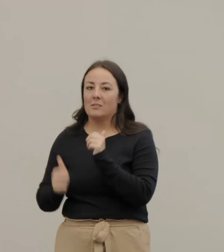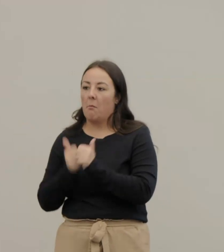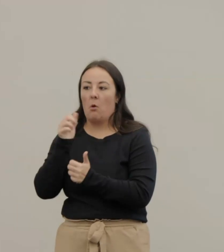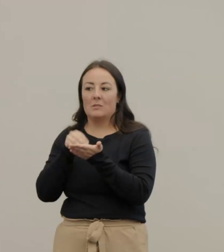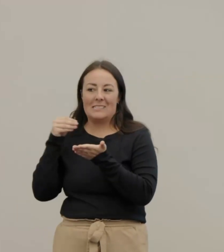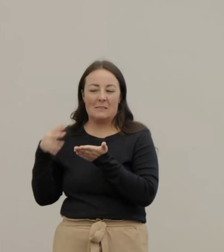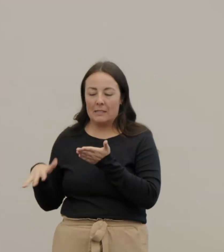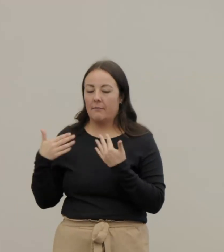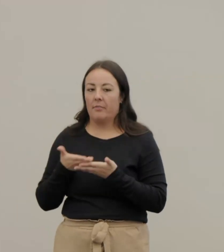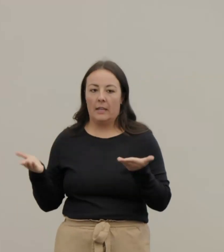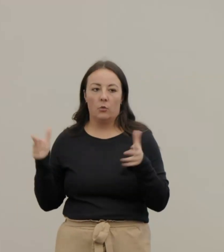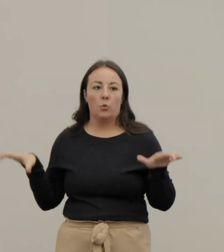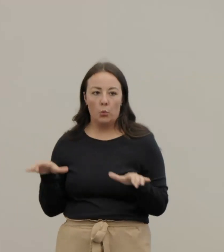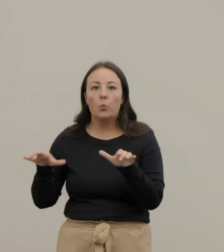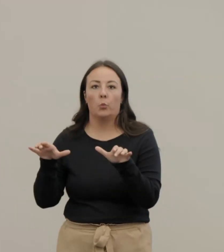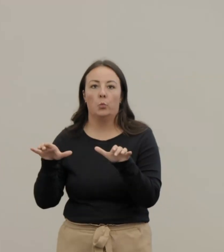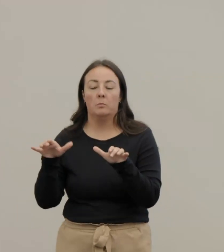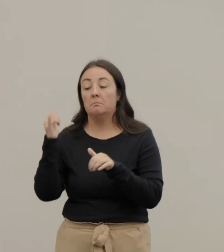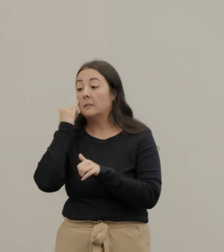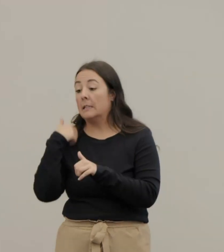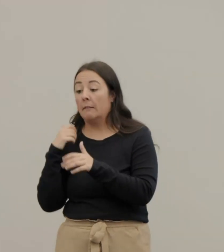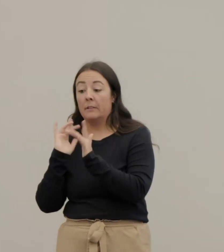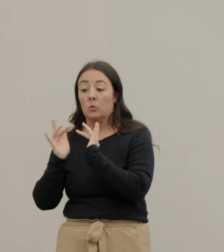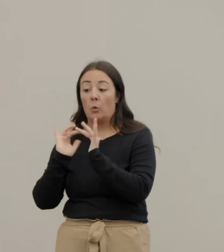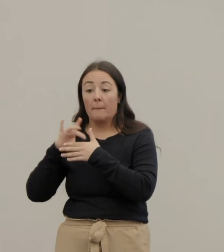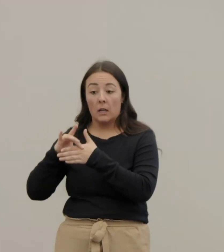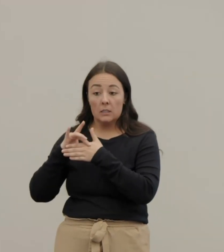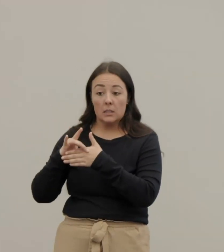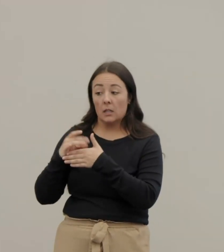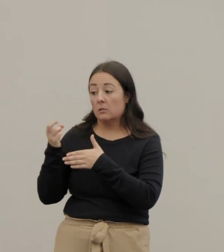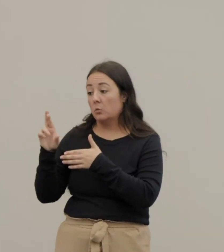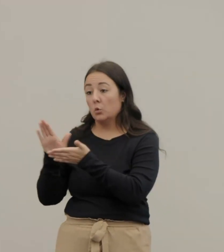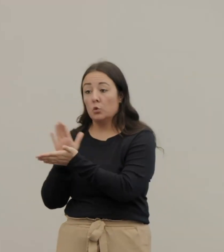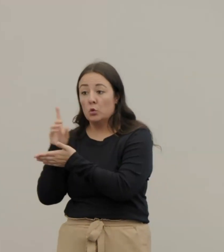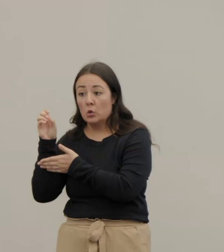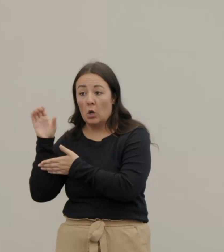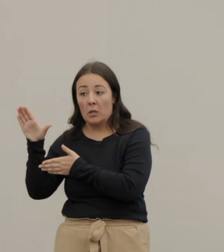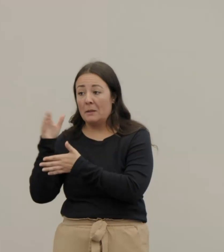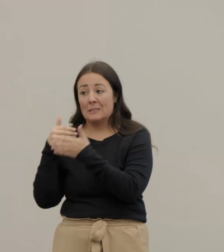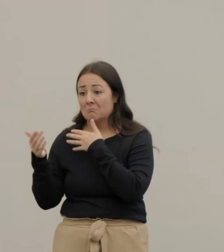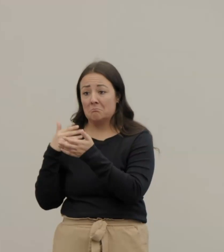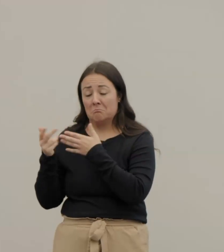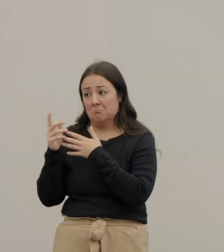expensive thing for you to do, if that's web content or documents or anything, truthfully,